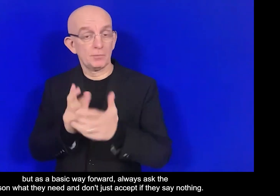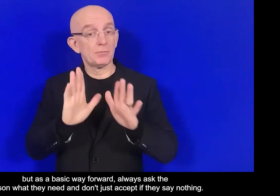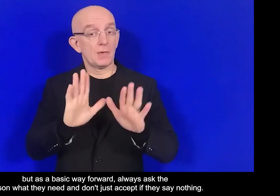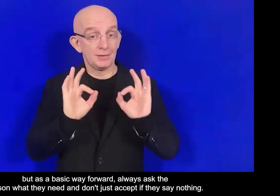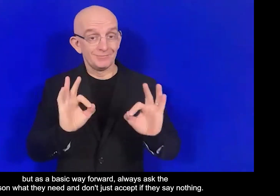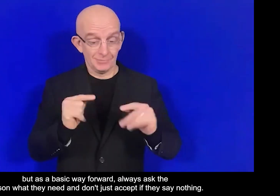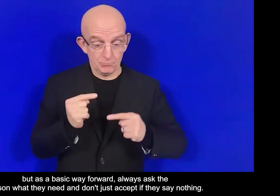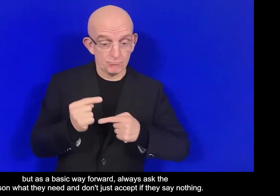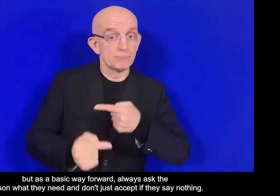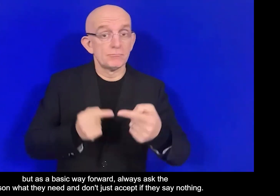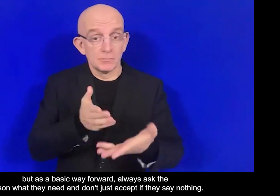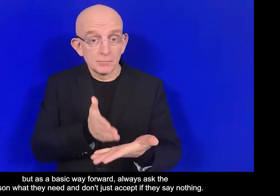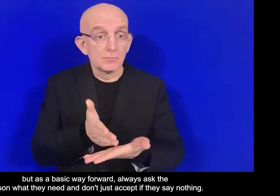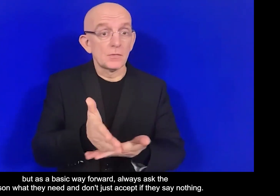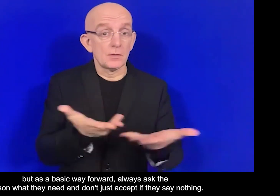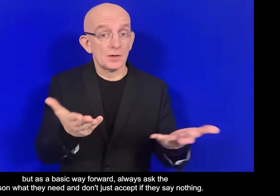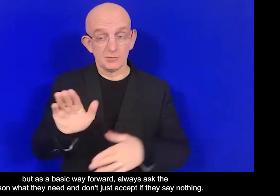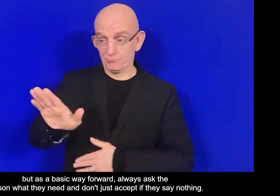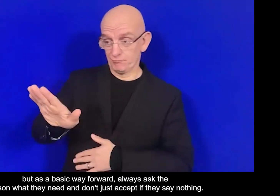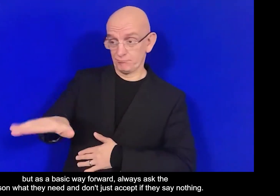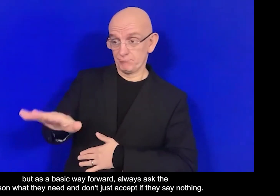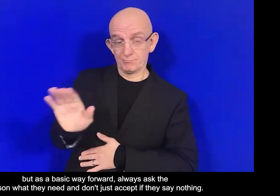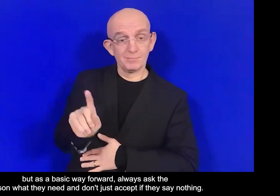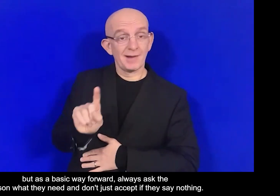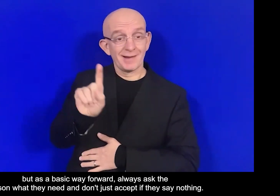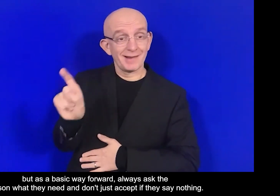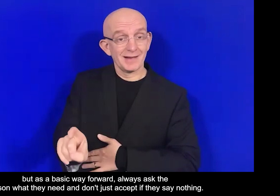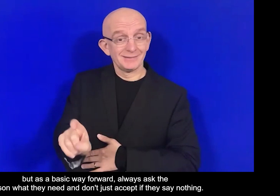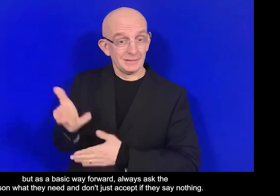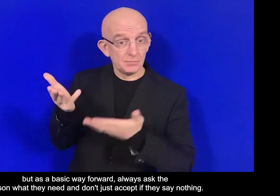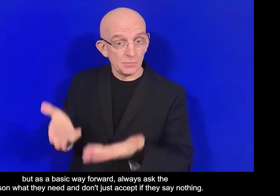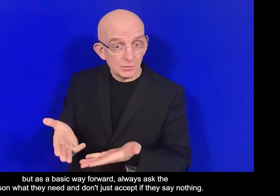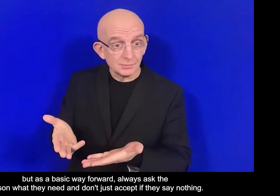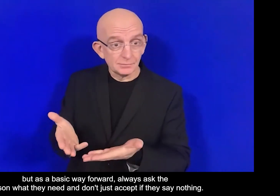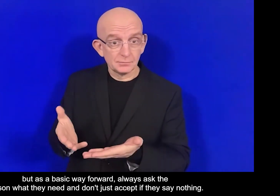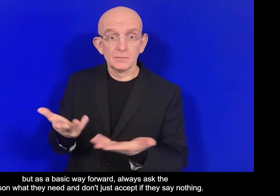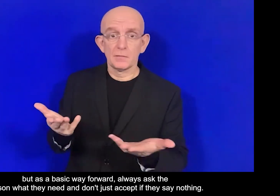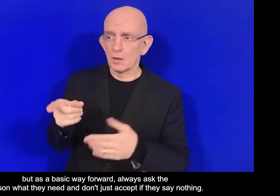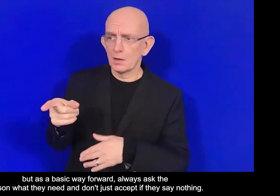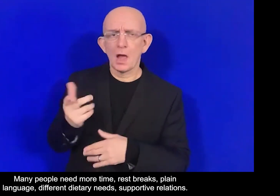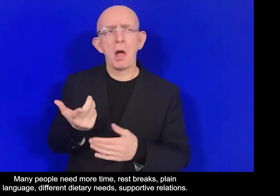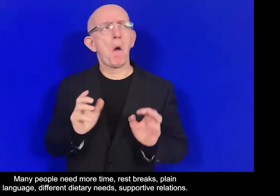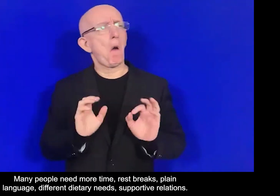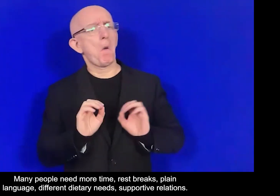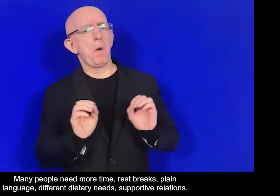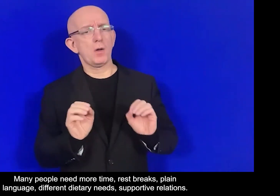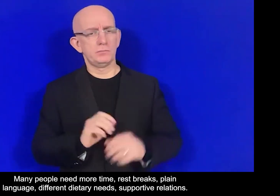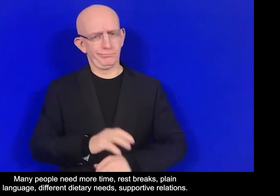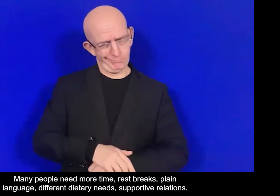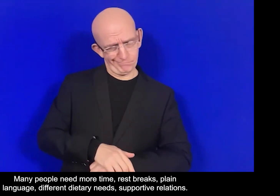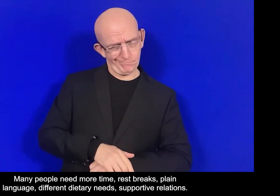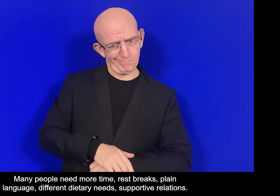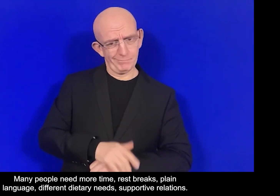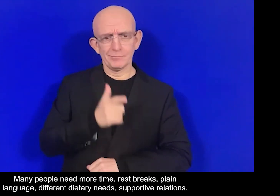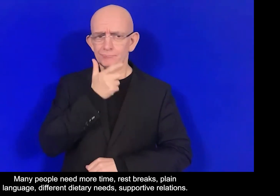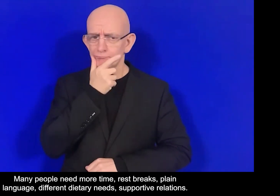forward, always ask the person what they need and don't just accept if they say nothing. Many people need more